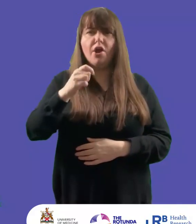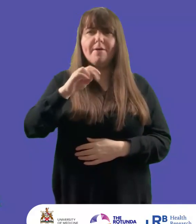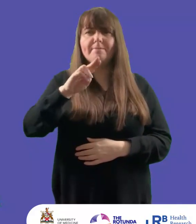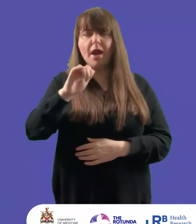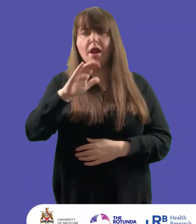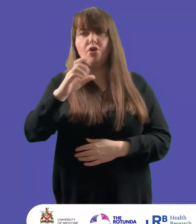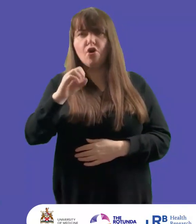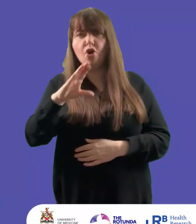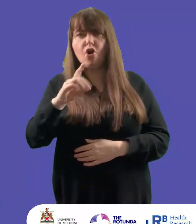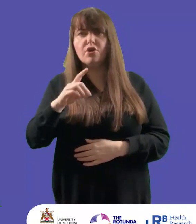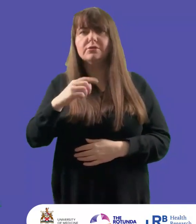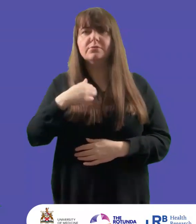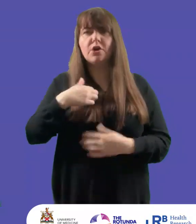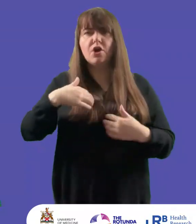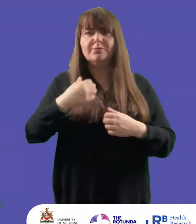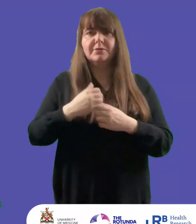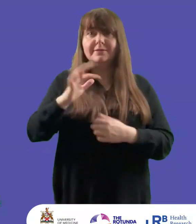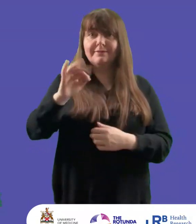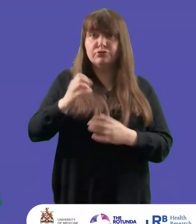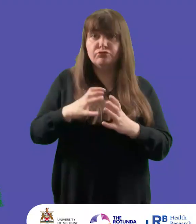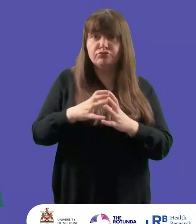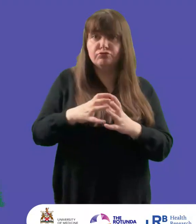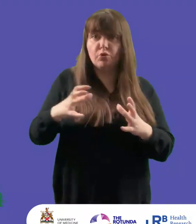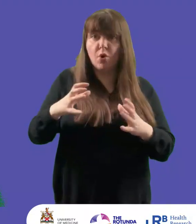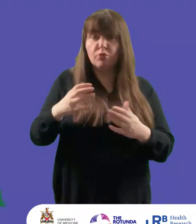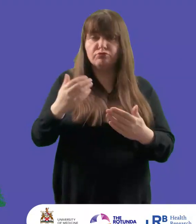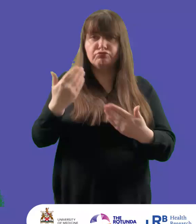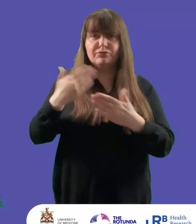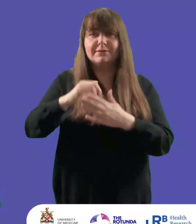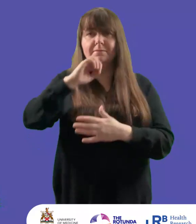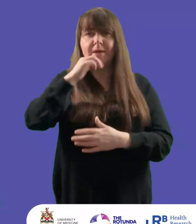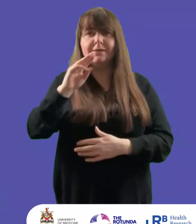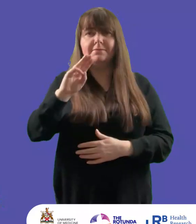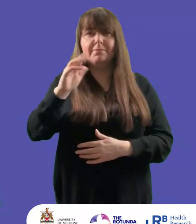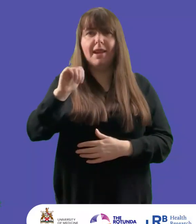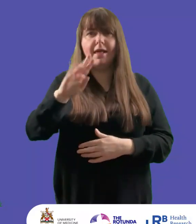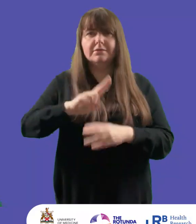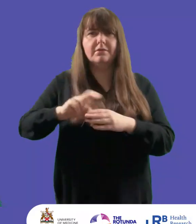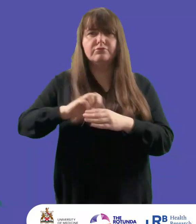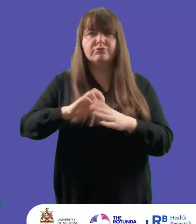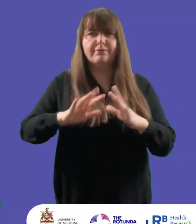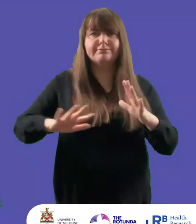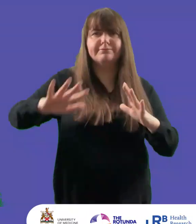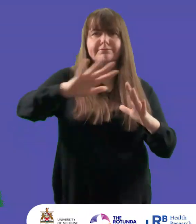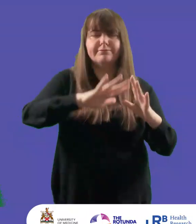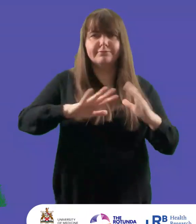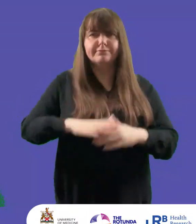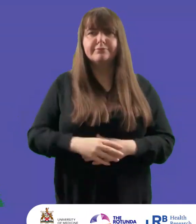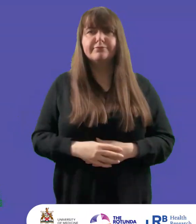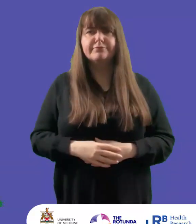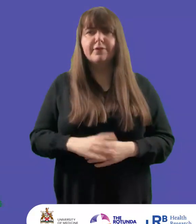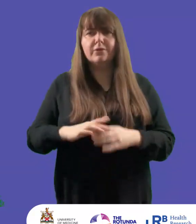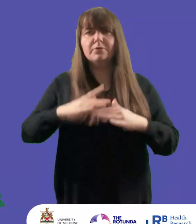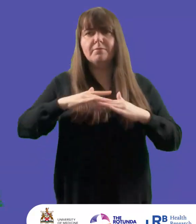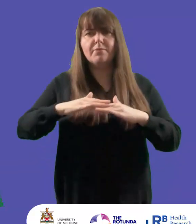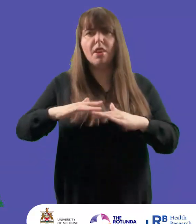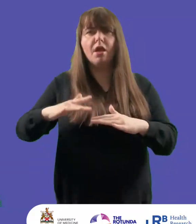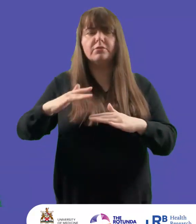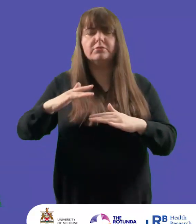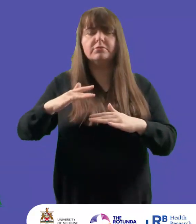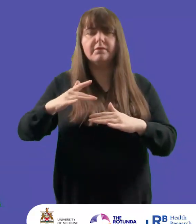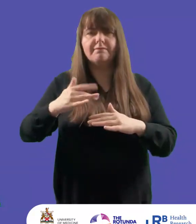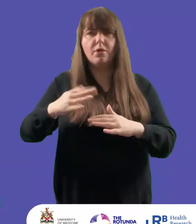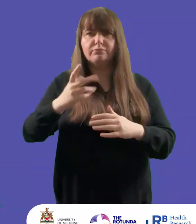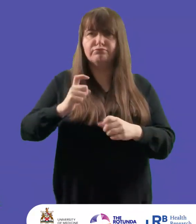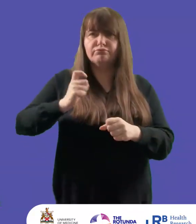we are concerned that the fetal growth restriction is due to placental insufficiency or the cord blood flow